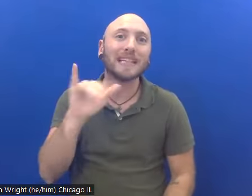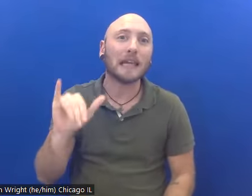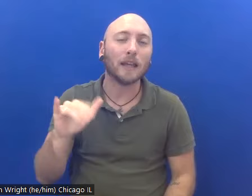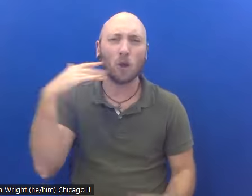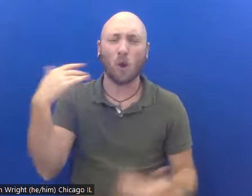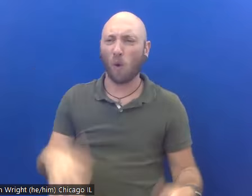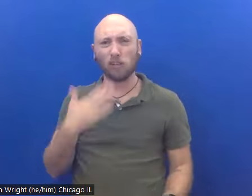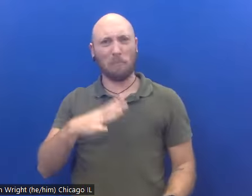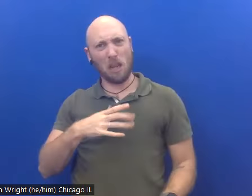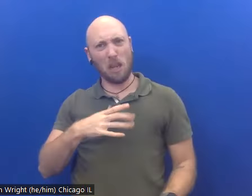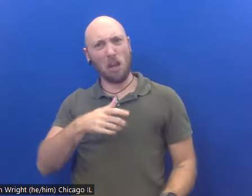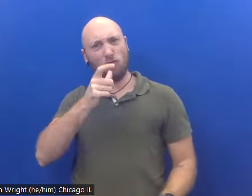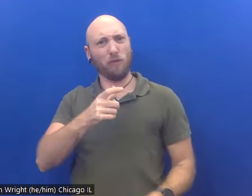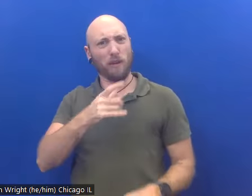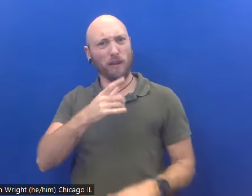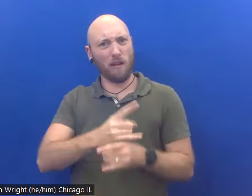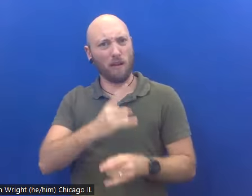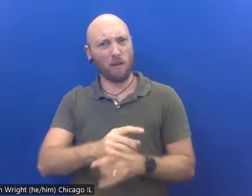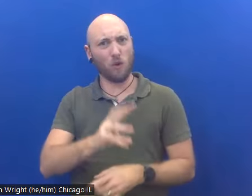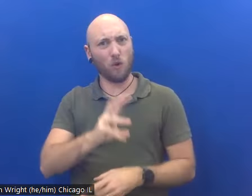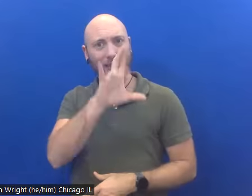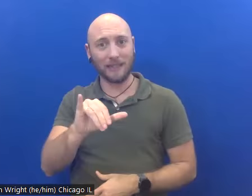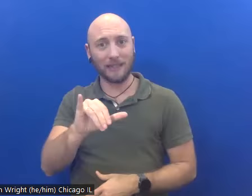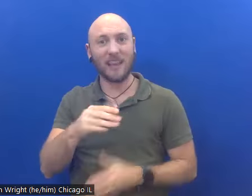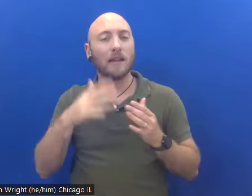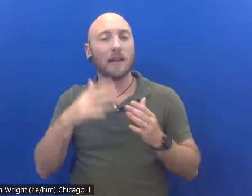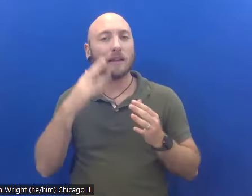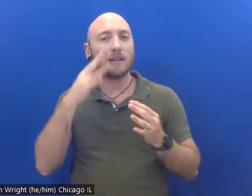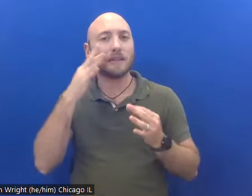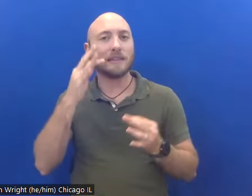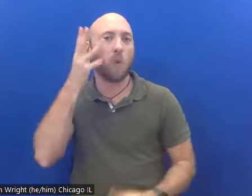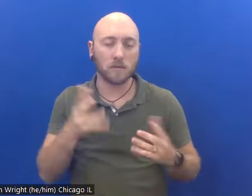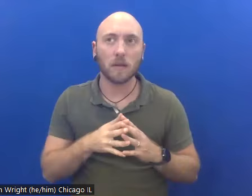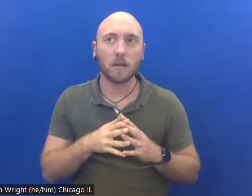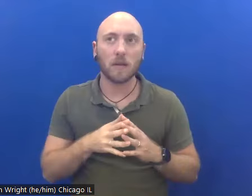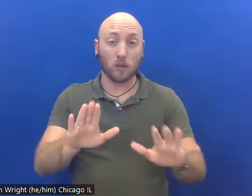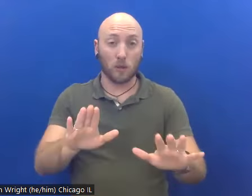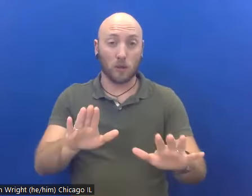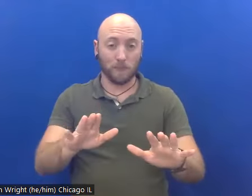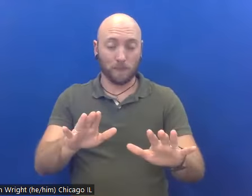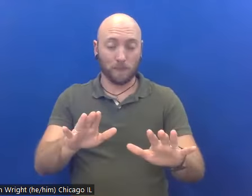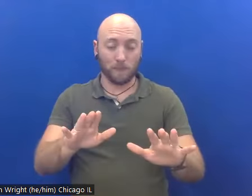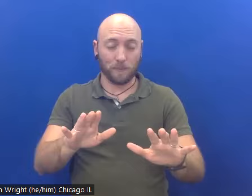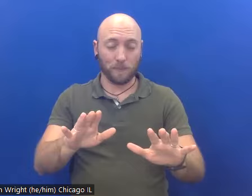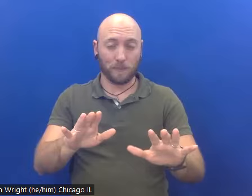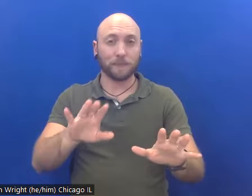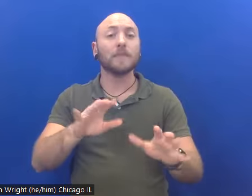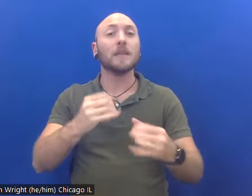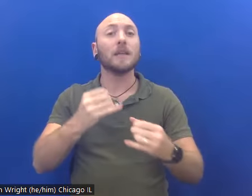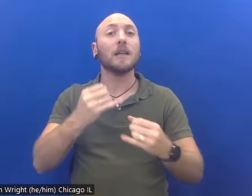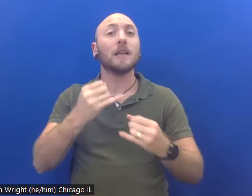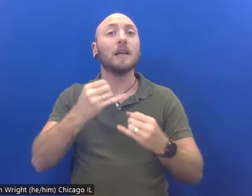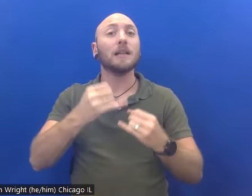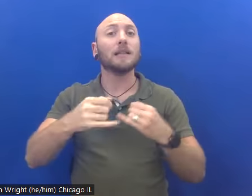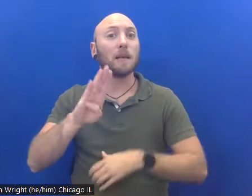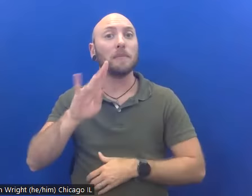off. The last thing was wine. My last binge happened. Actually, no, let me back up a little